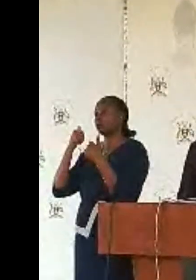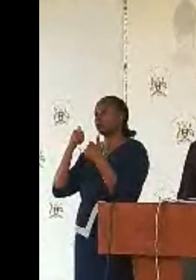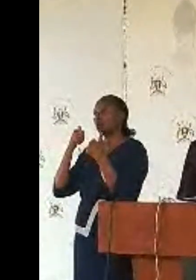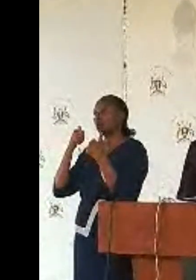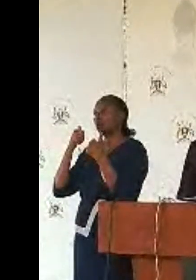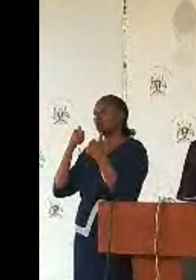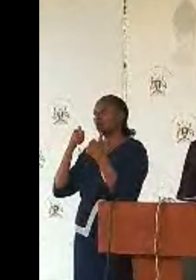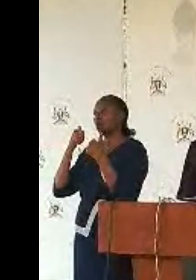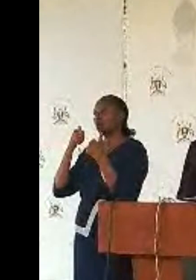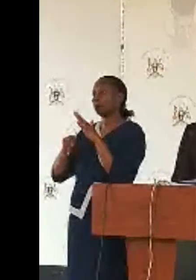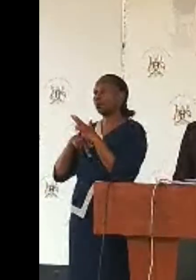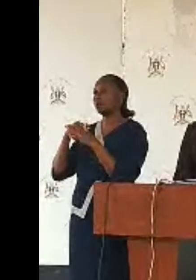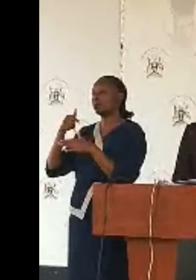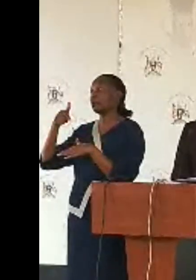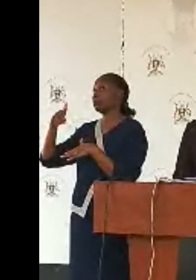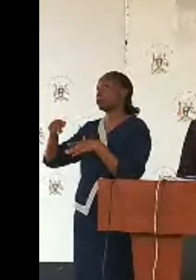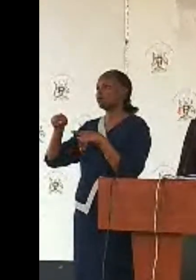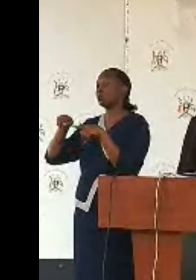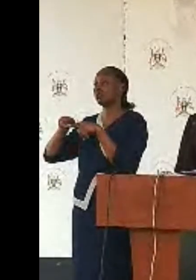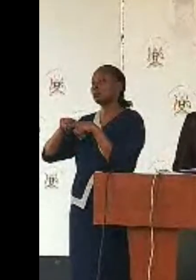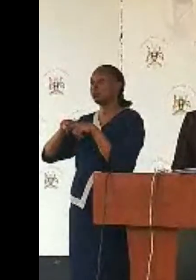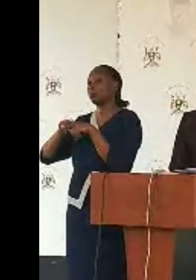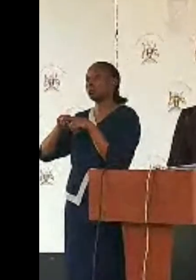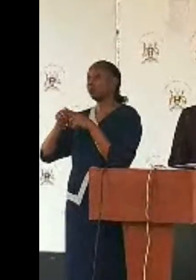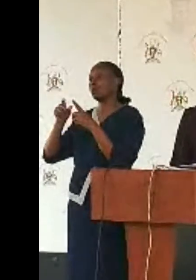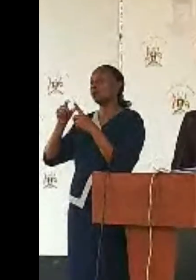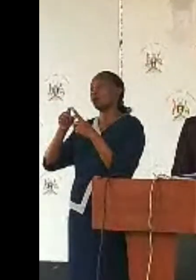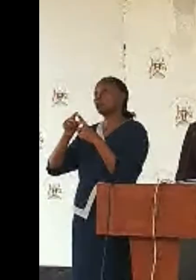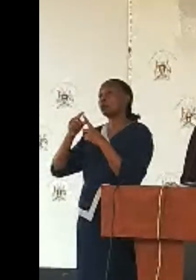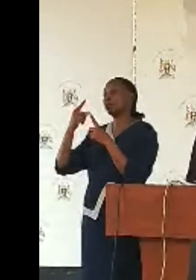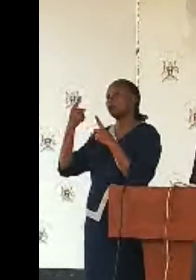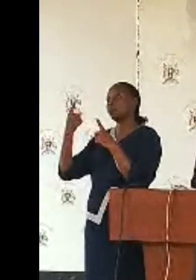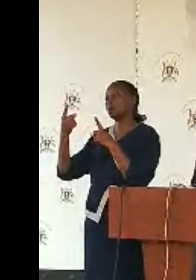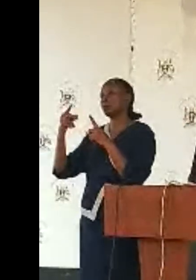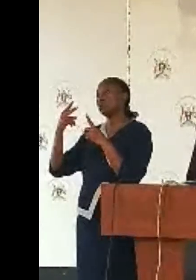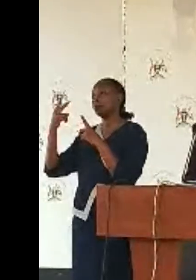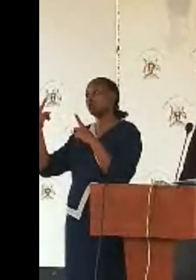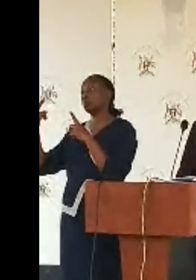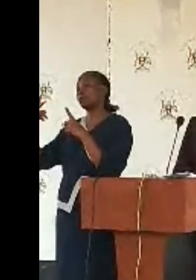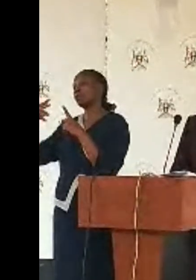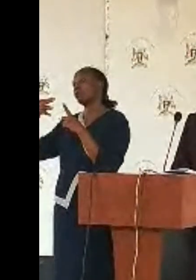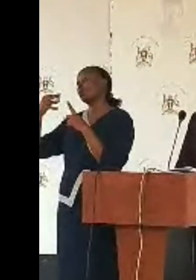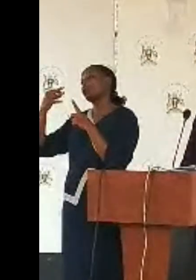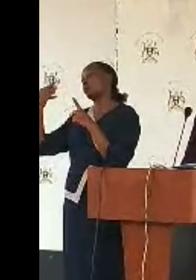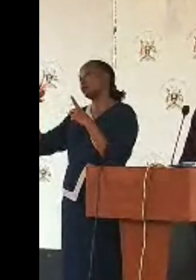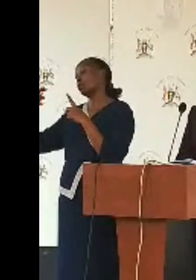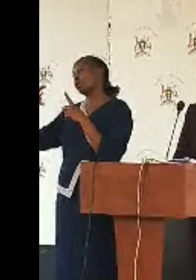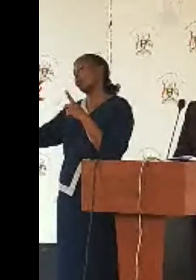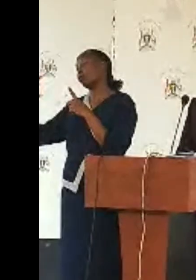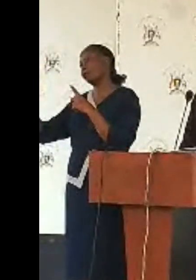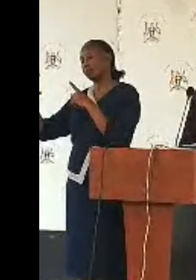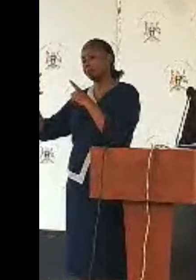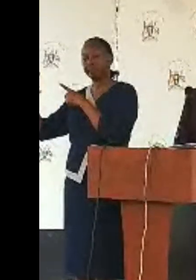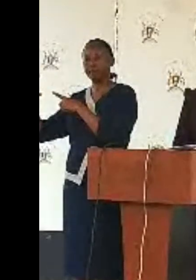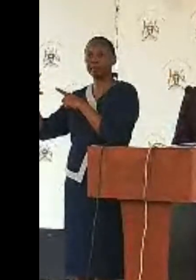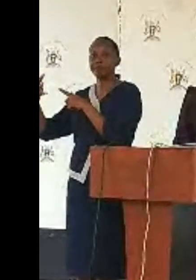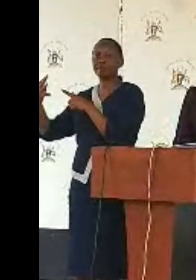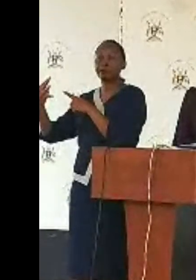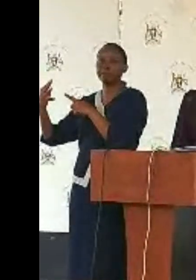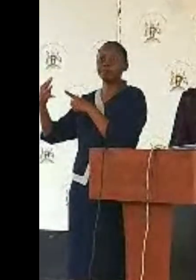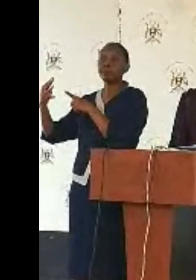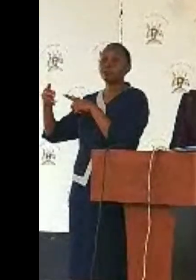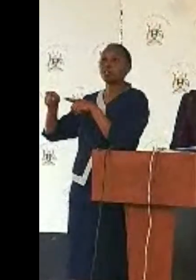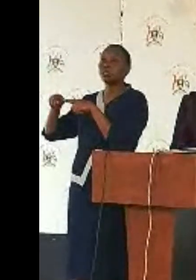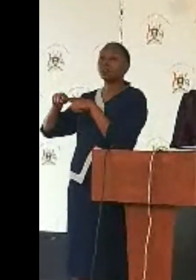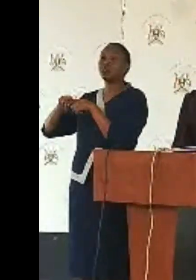primary ey'omusanvu, bateeka okuba nga baayita mu grade esooka, ey'okubiri, ey'okusatu oba ey'okuna. Baba